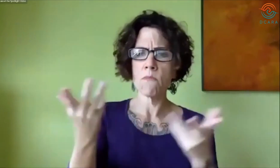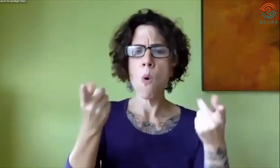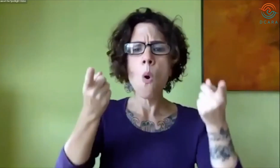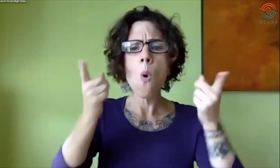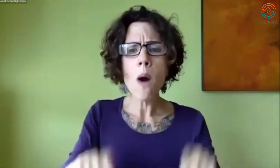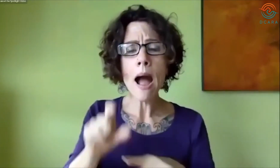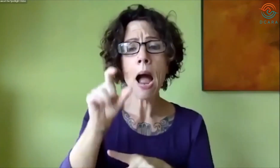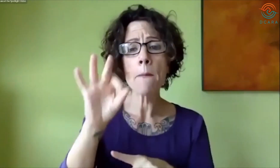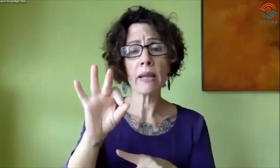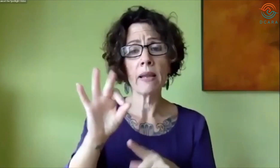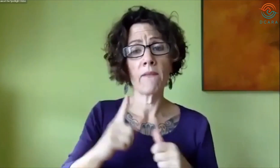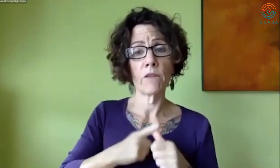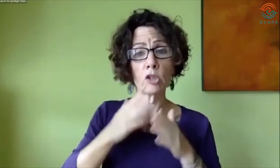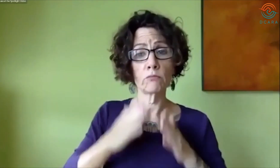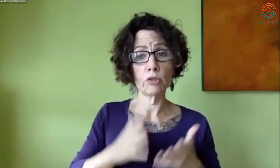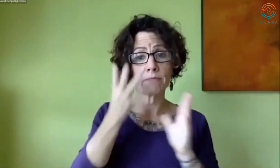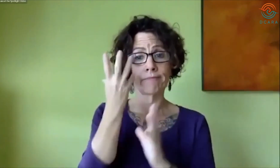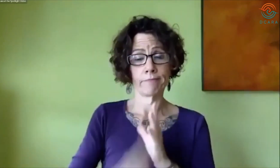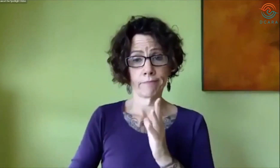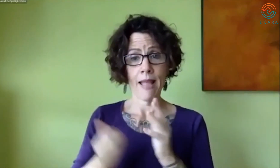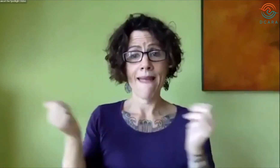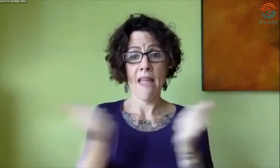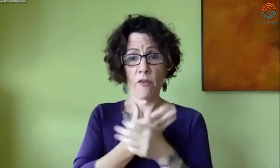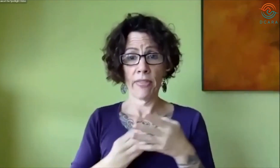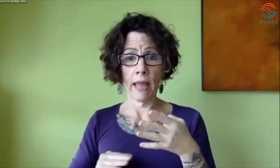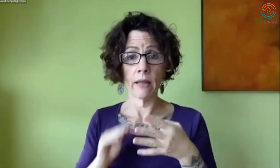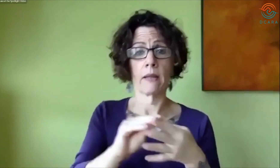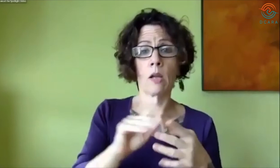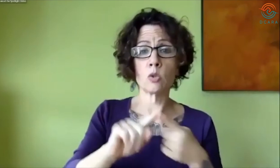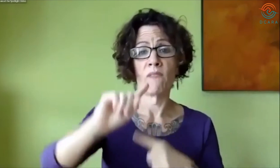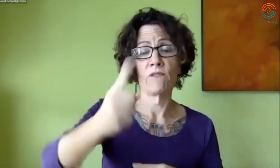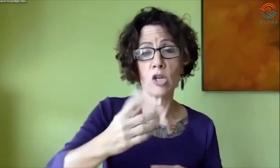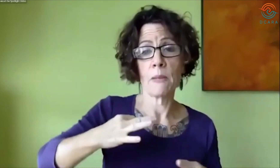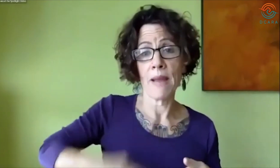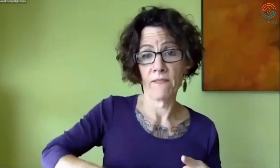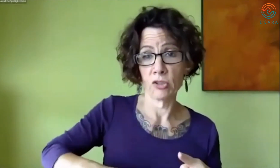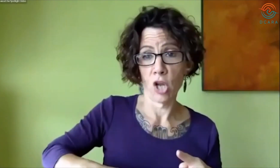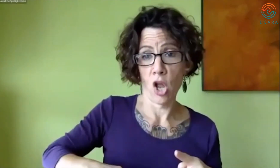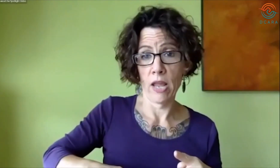what happens if the first designated beneficiary